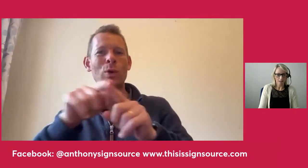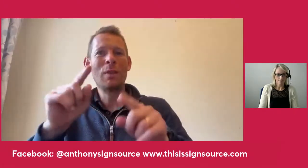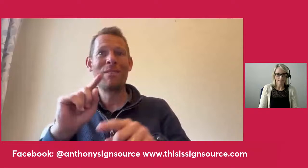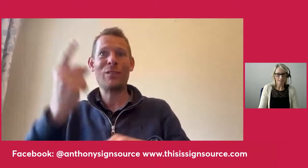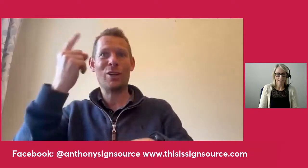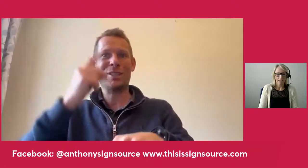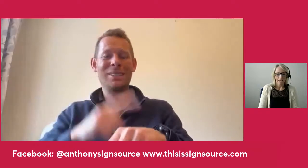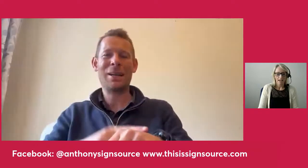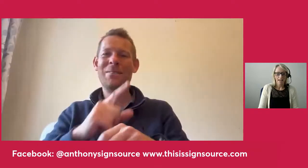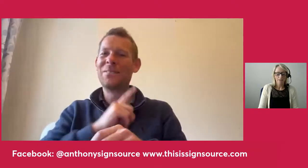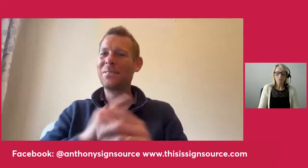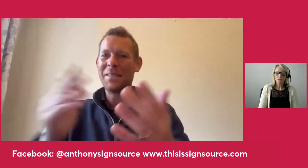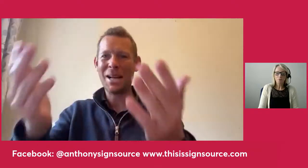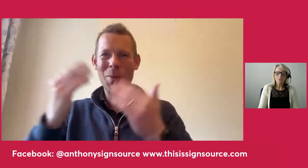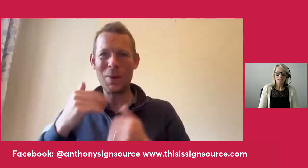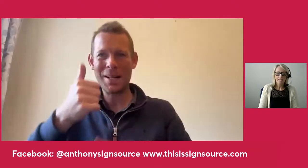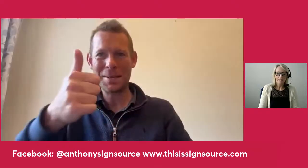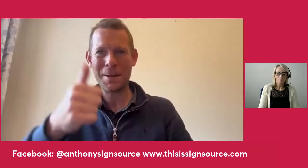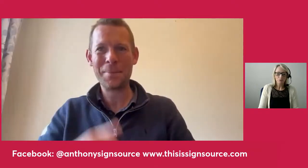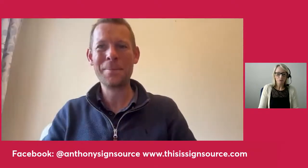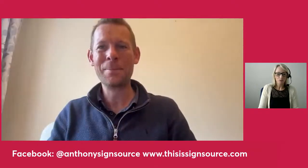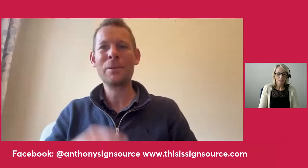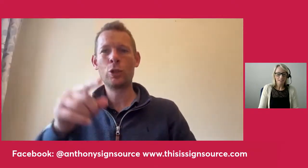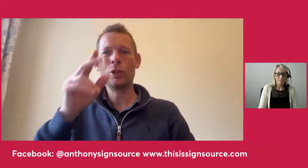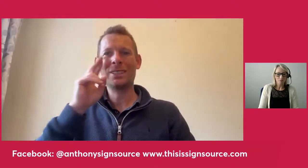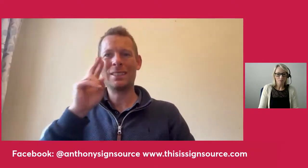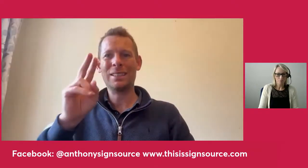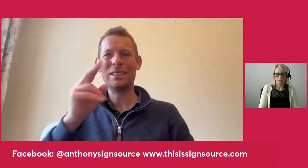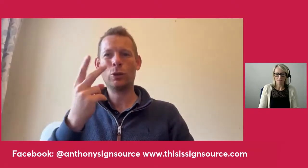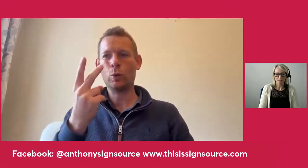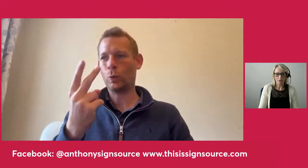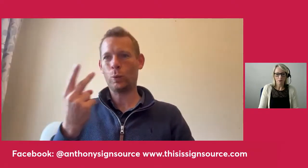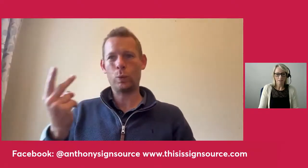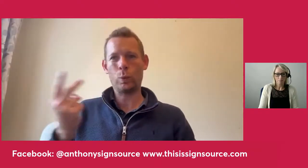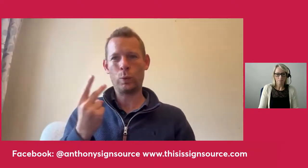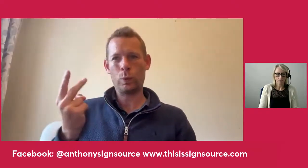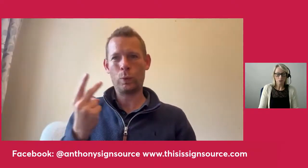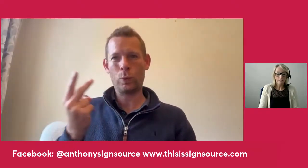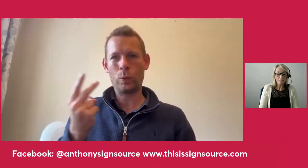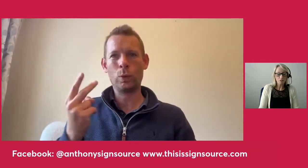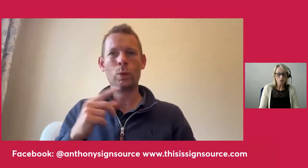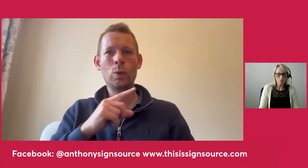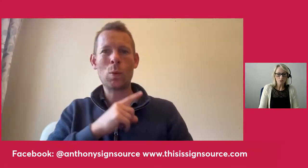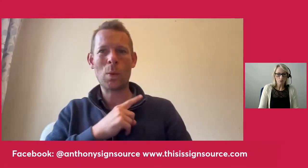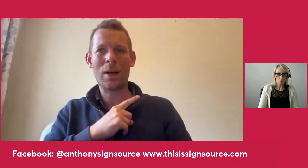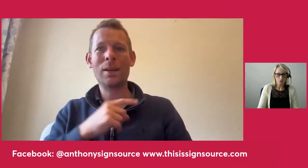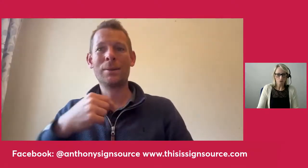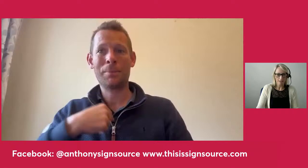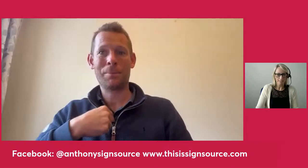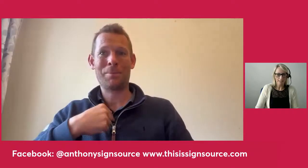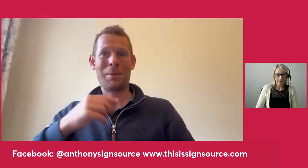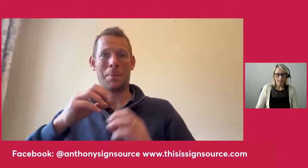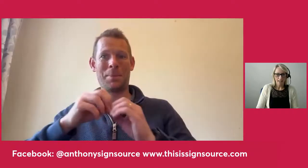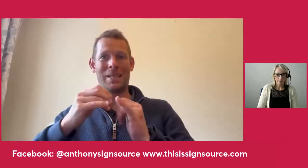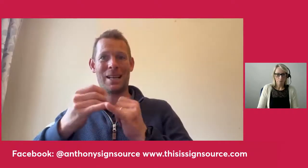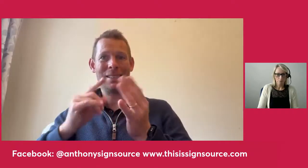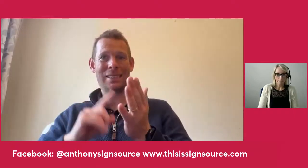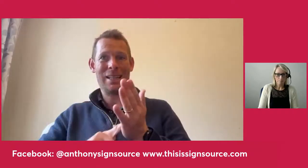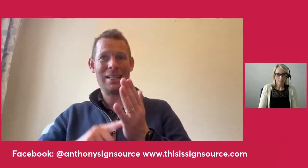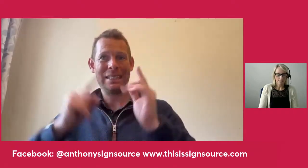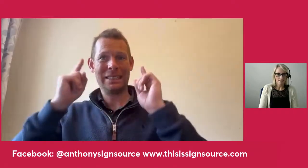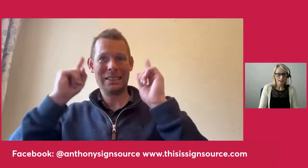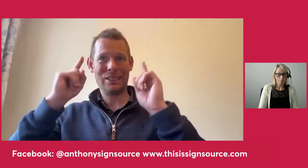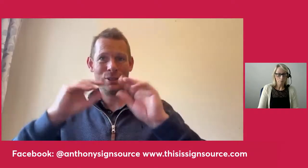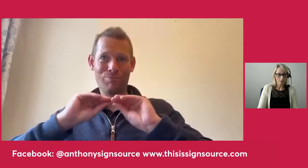interpreter, Alison. And if it's your first time joining us, you're very, very welcome. So you will see two of us on the screen. The